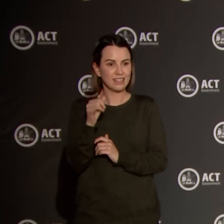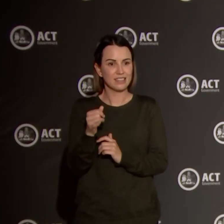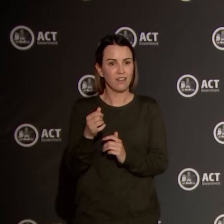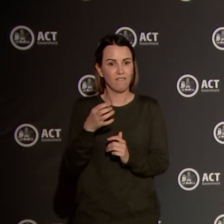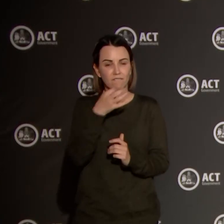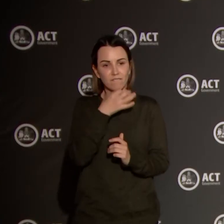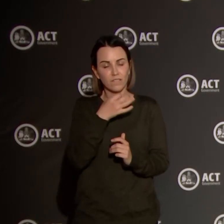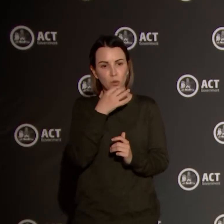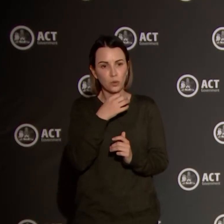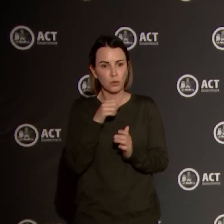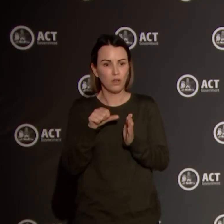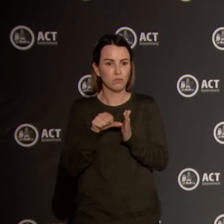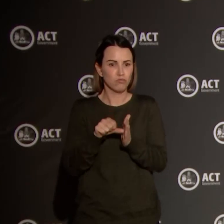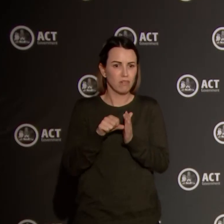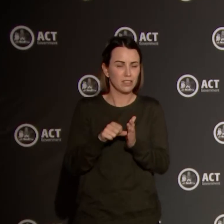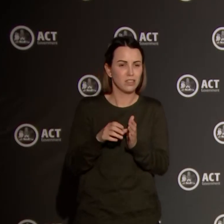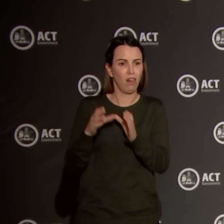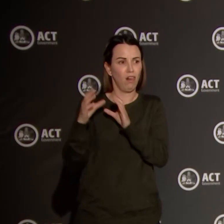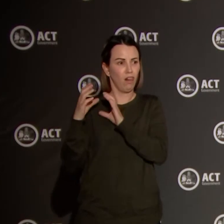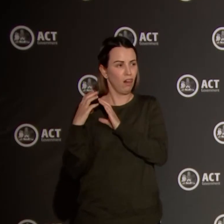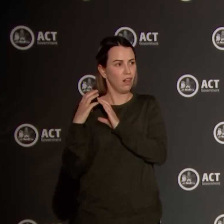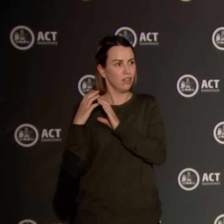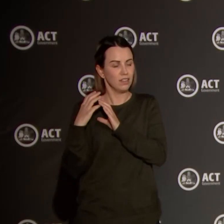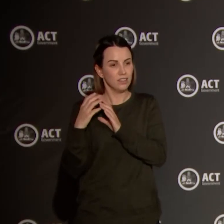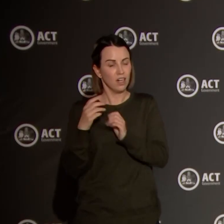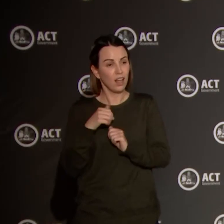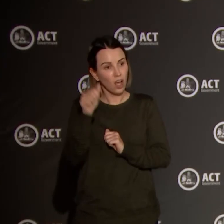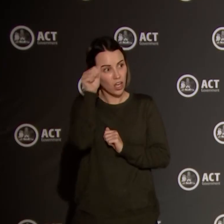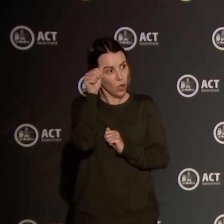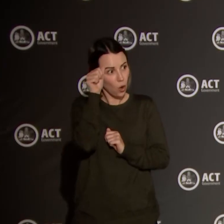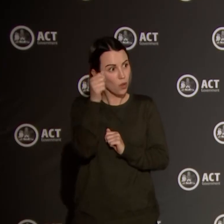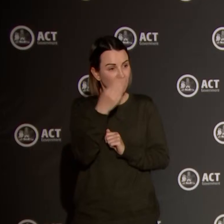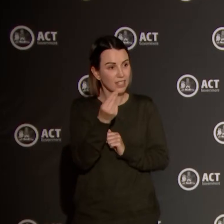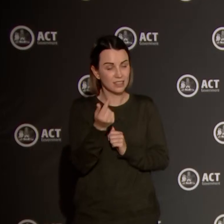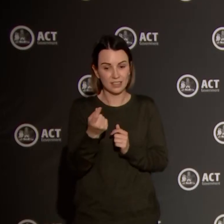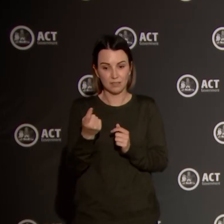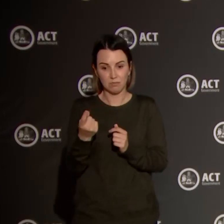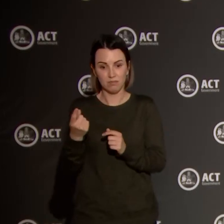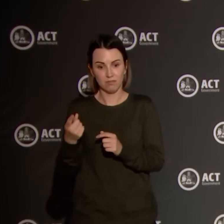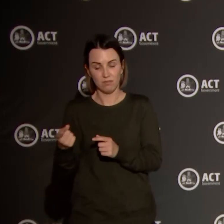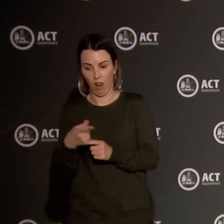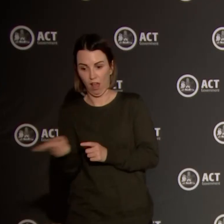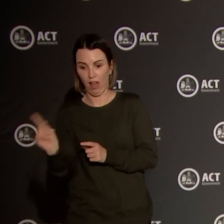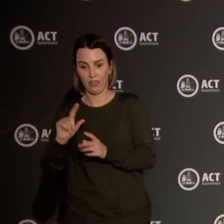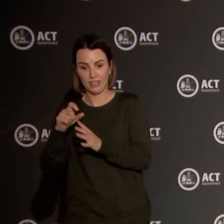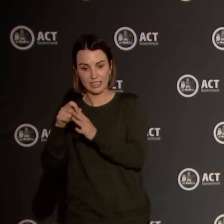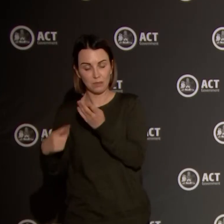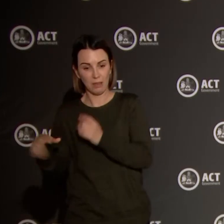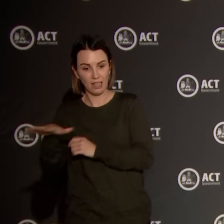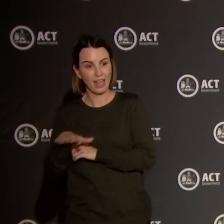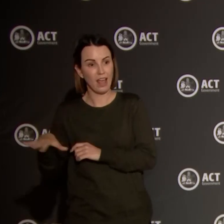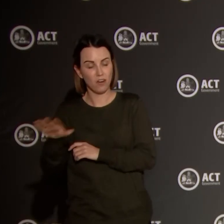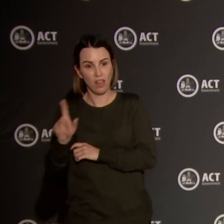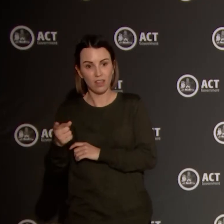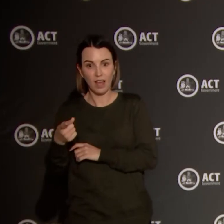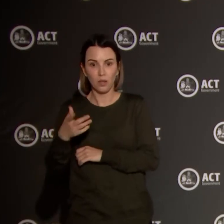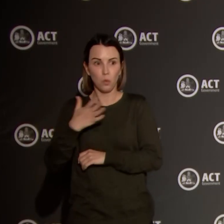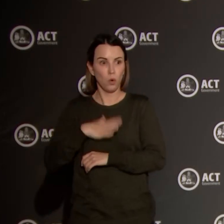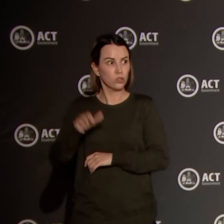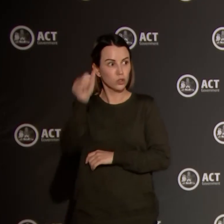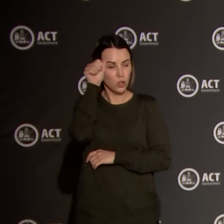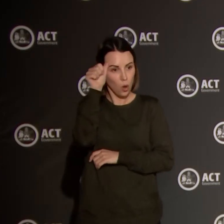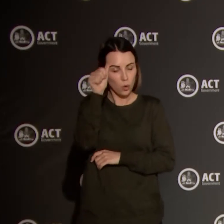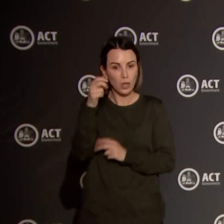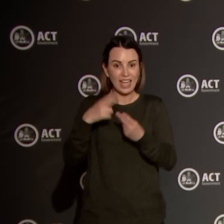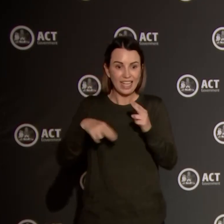pressures. I know there's a lot of commentary from people with disability and their families and carers that they want to know that the worker that's